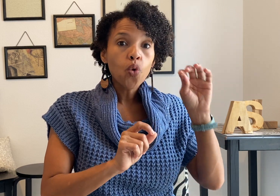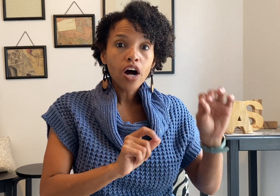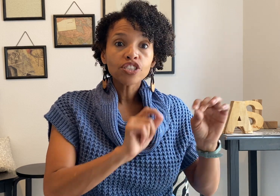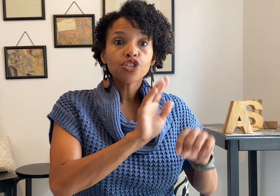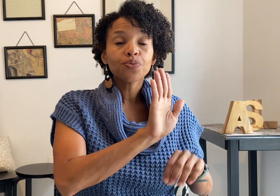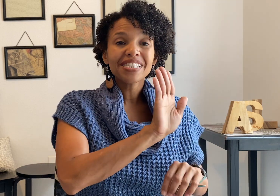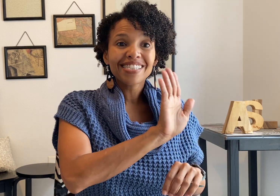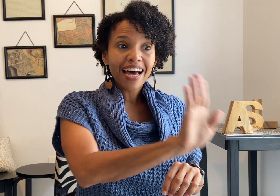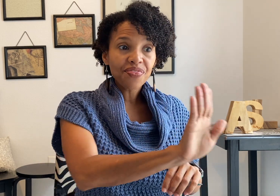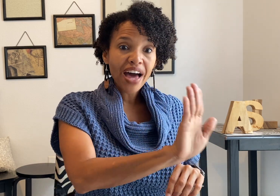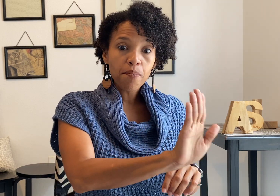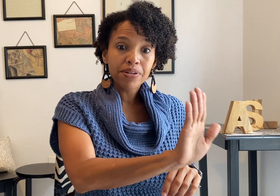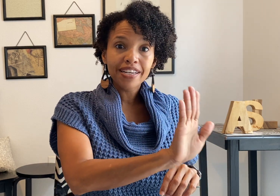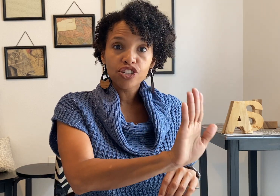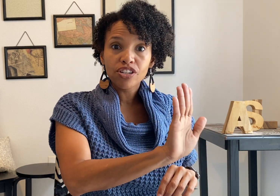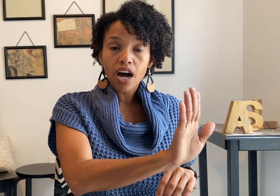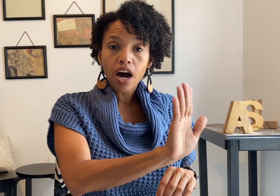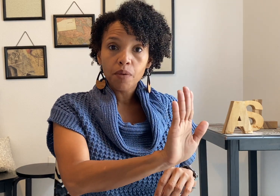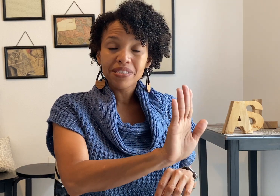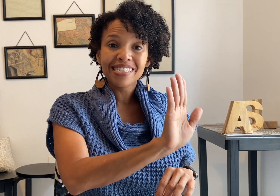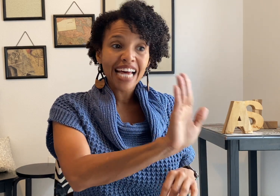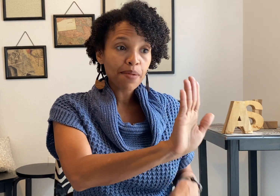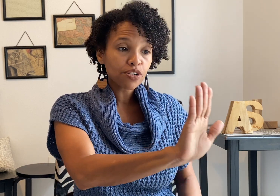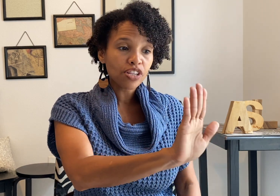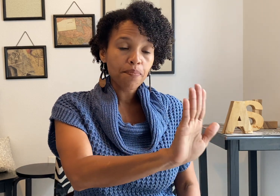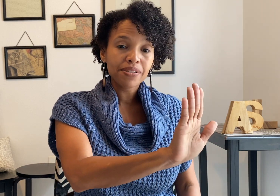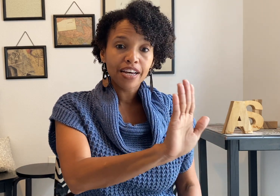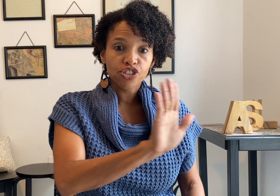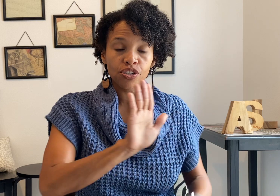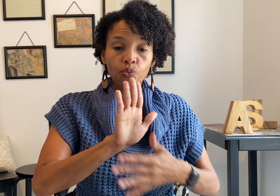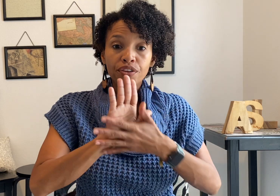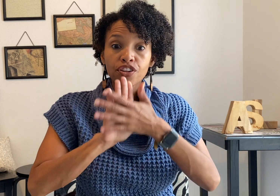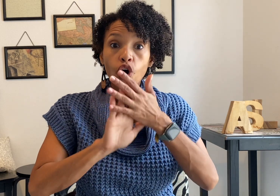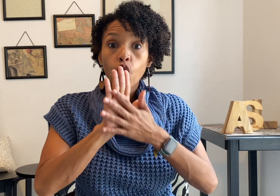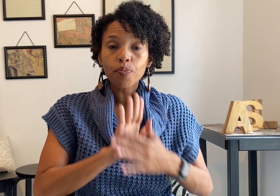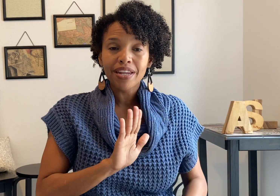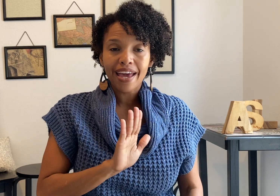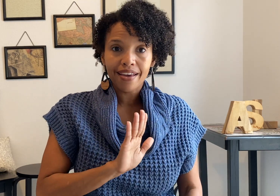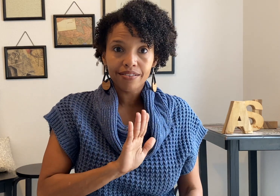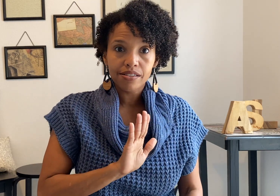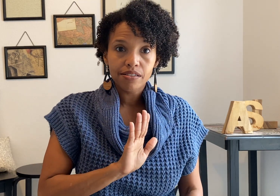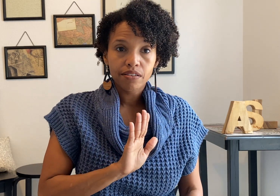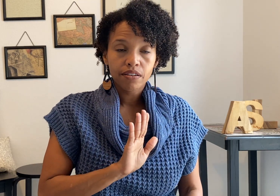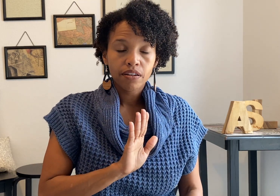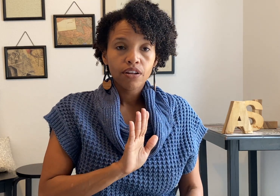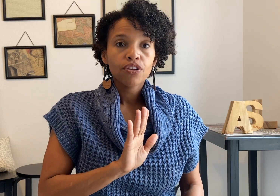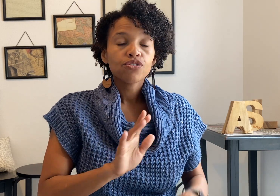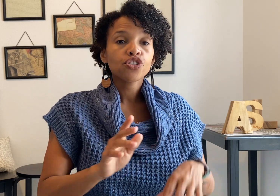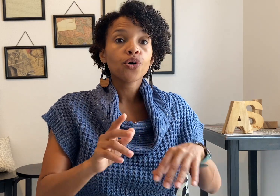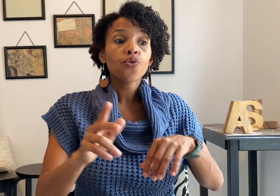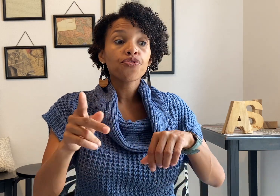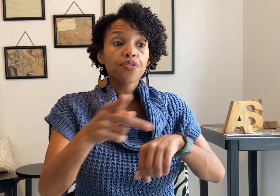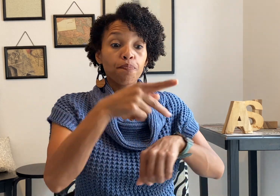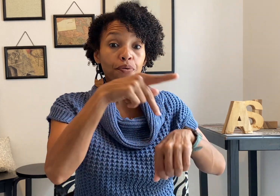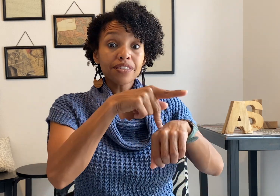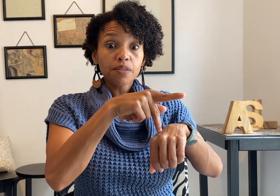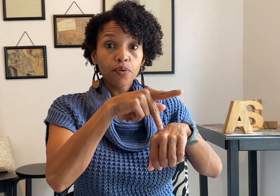want to set that possession up, establish that possession with an open hand. So the